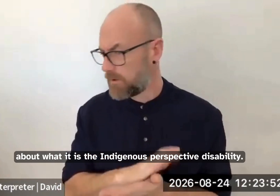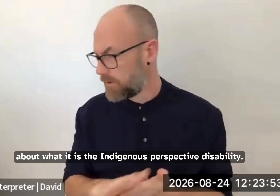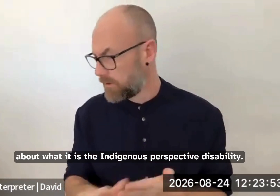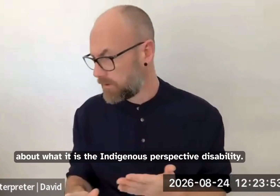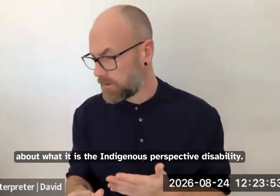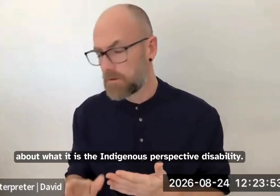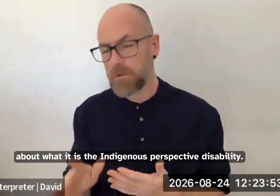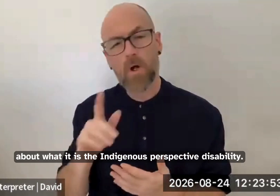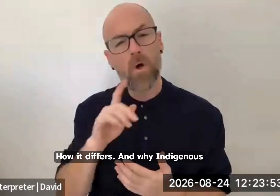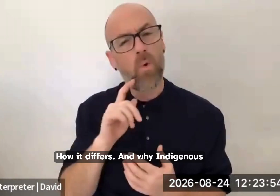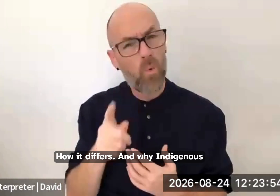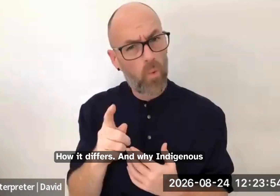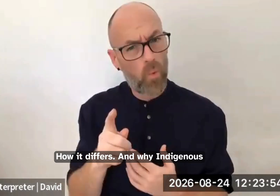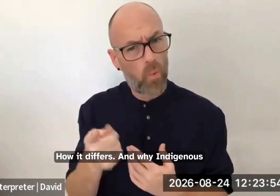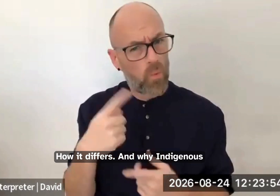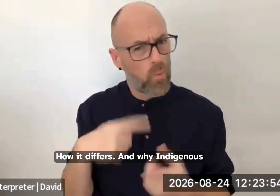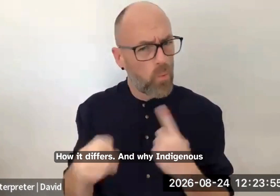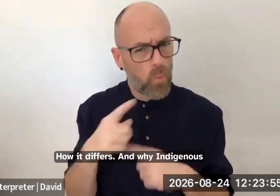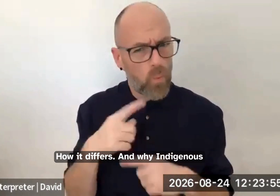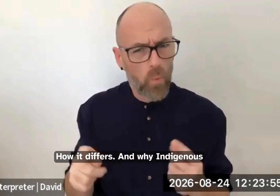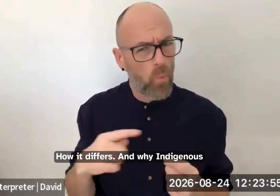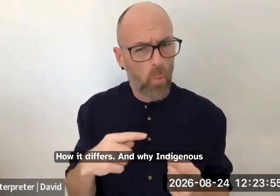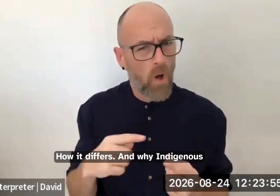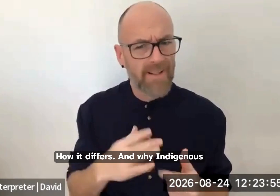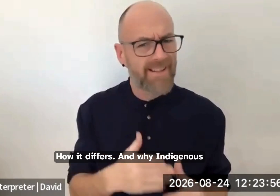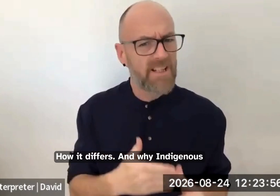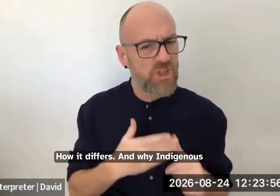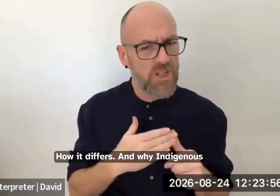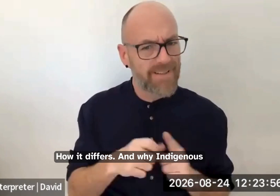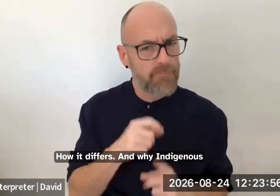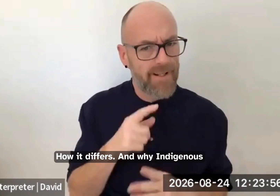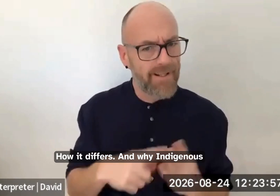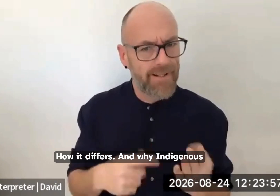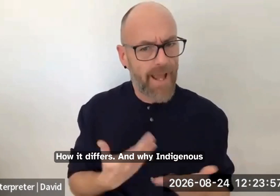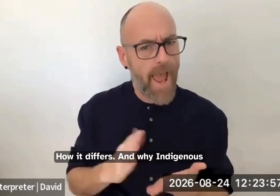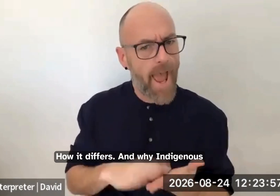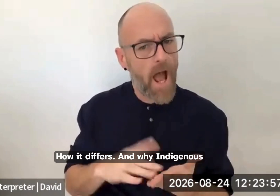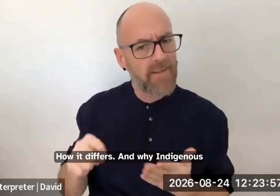Indigenous perspective disability, how it differs, and why